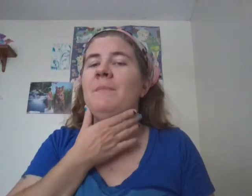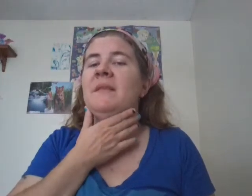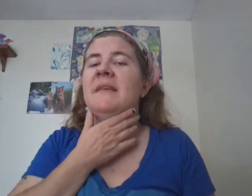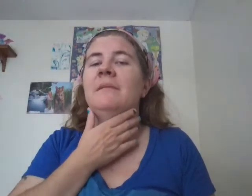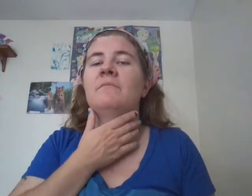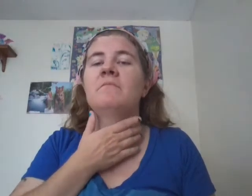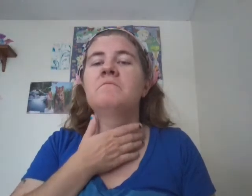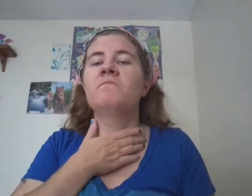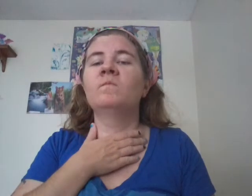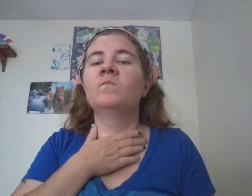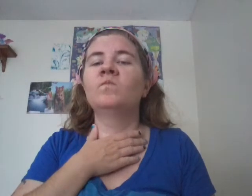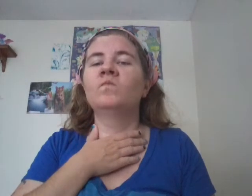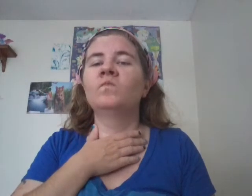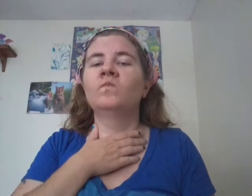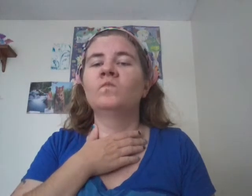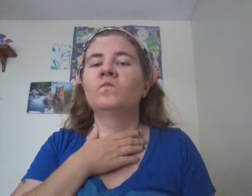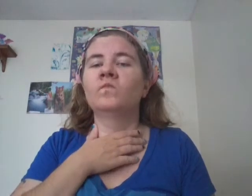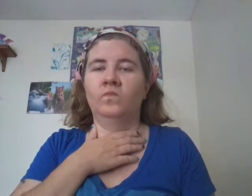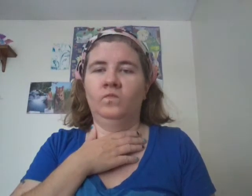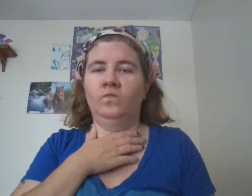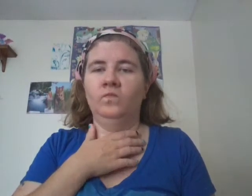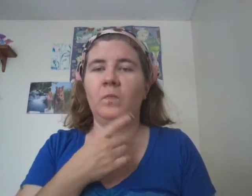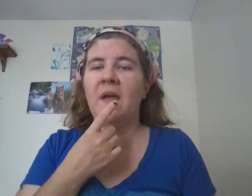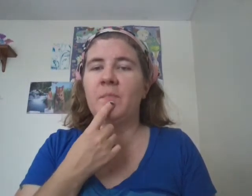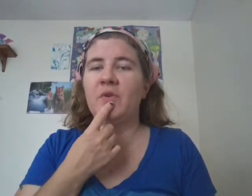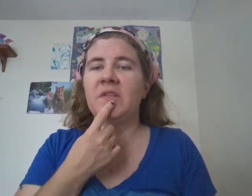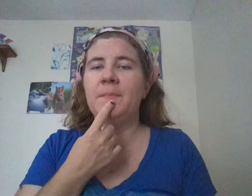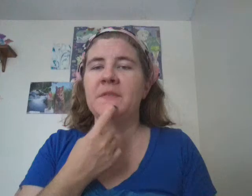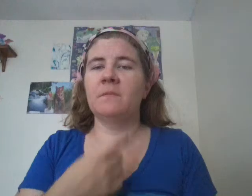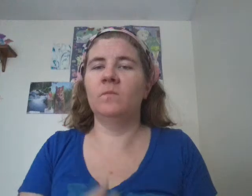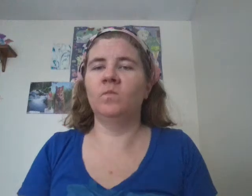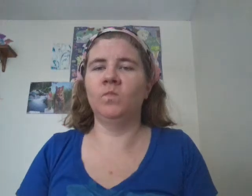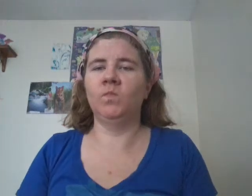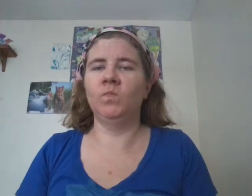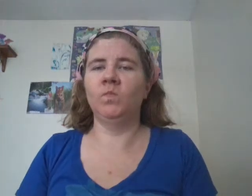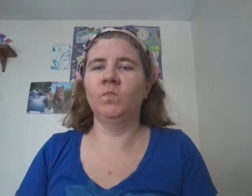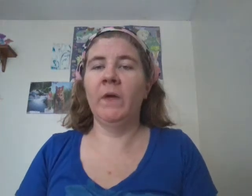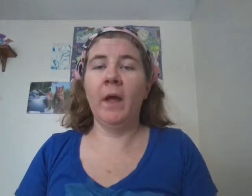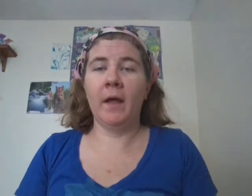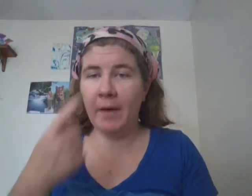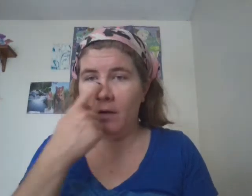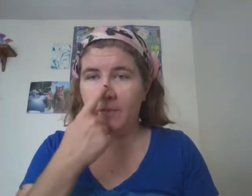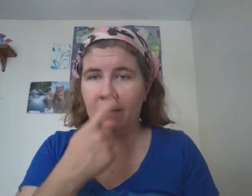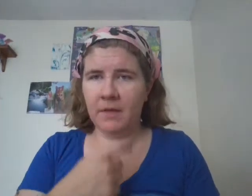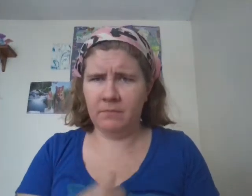might be set, might have the pursed lips, and the brows might be,